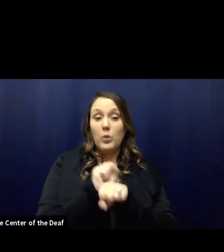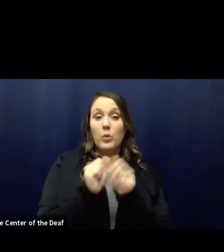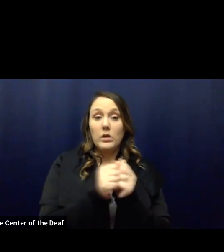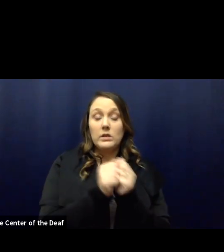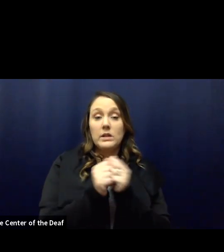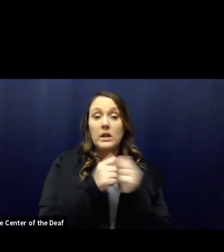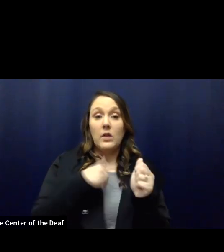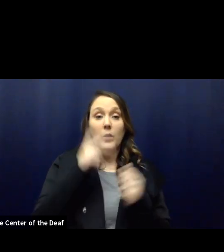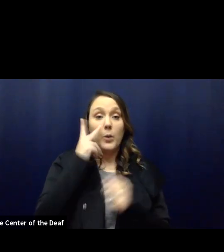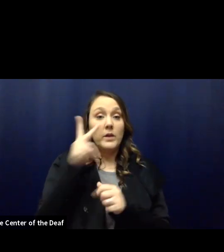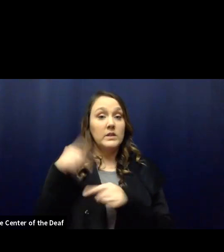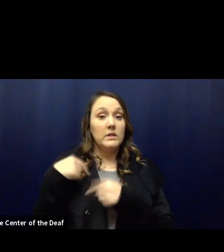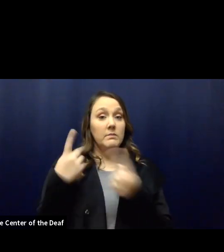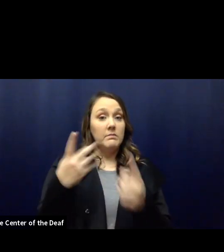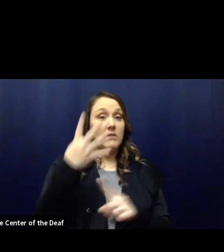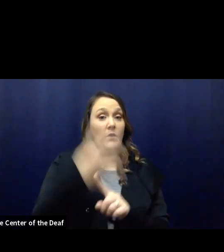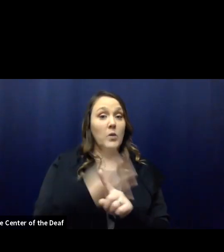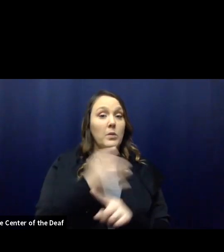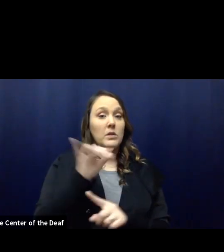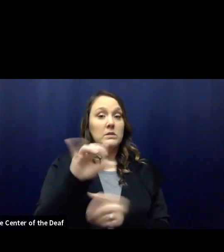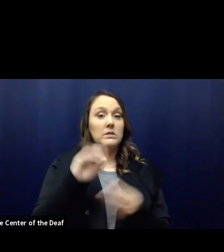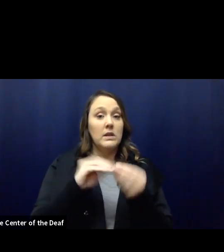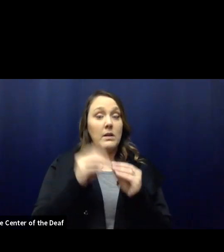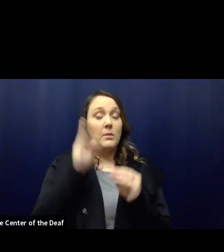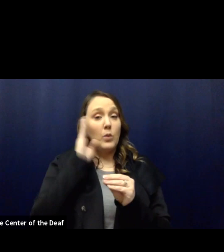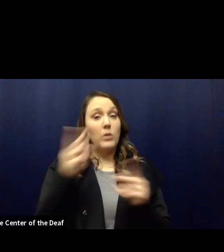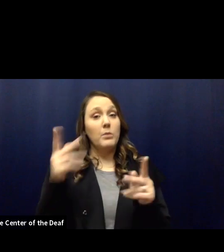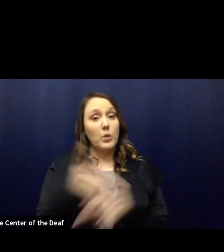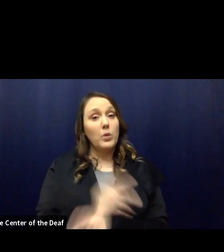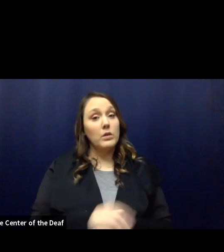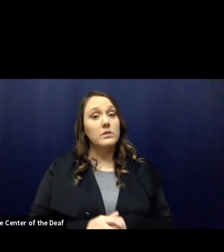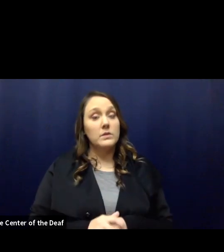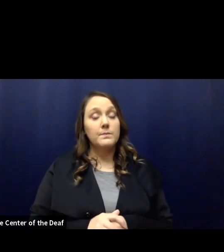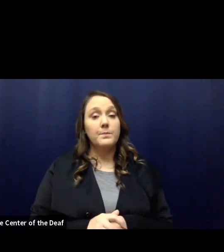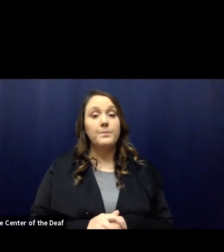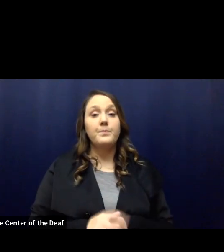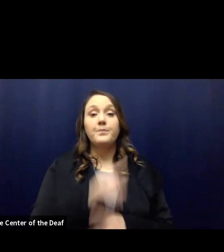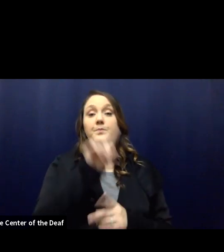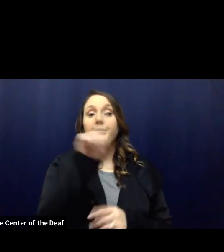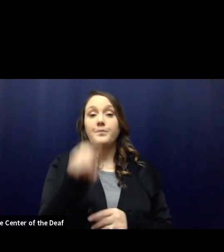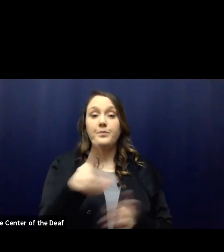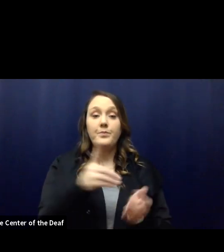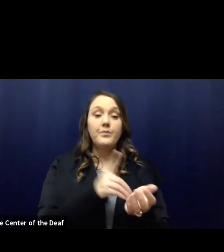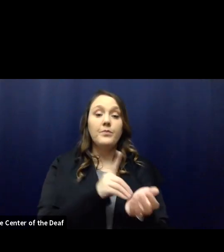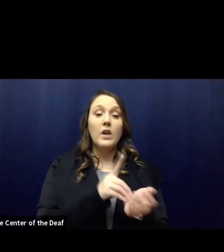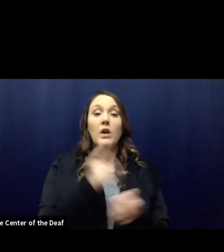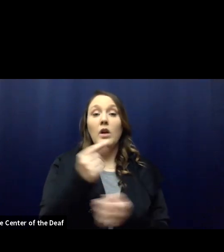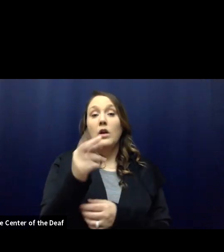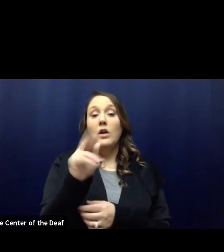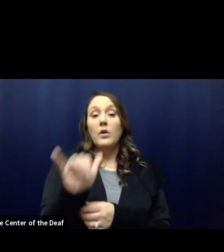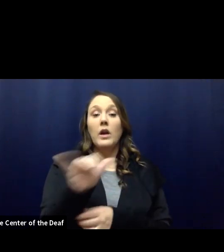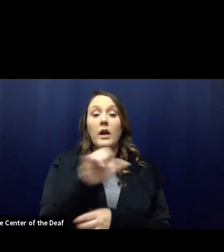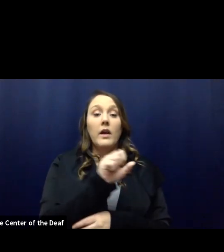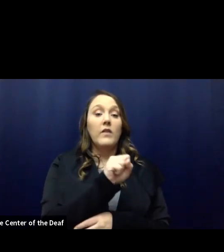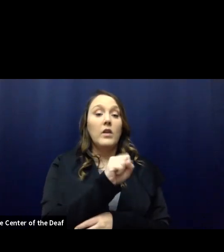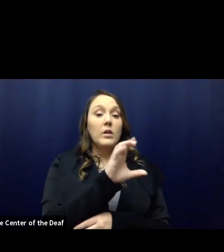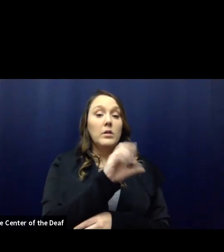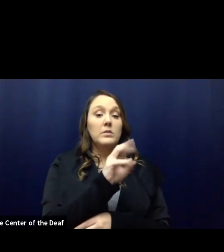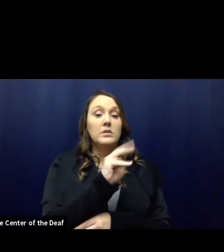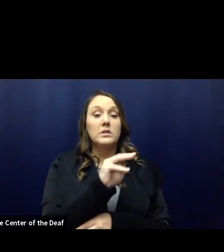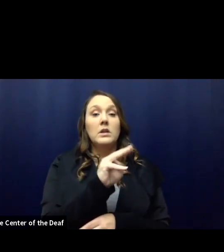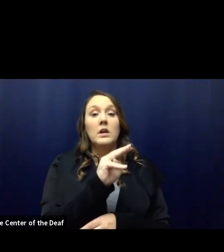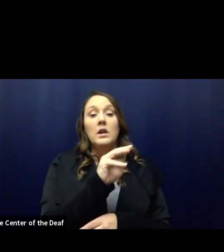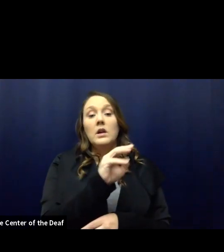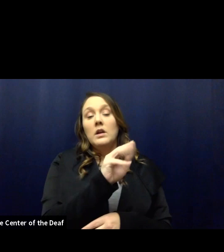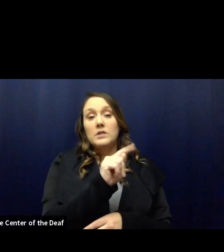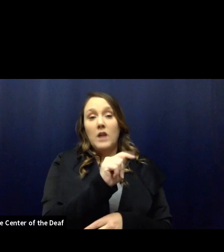last 4 months, I think those numbers would be significantly worse. Another question for Dr. Gray from Scott with Compass. He asked Dr. Gray, what is